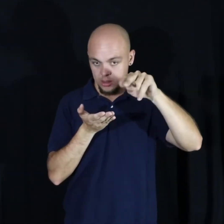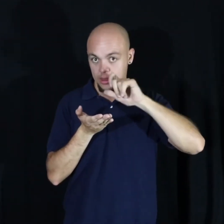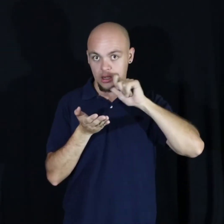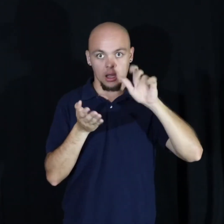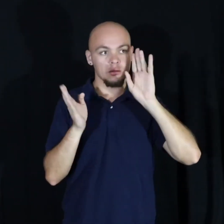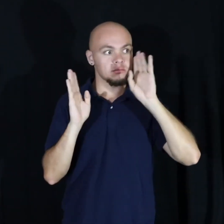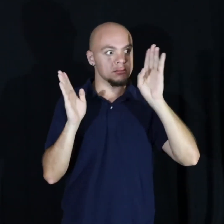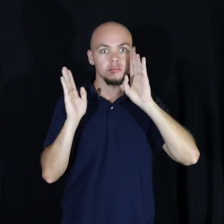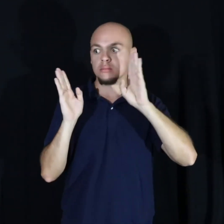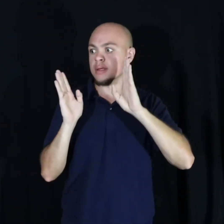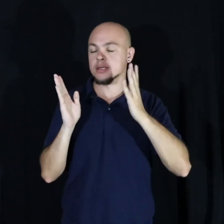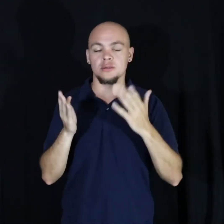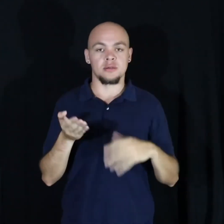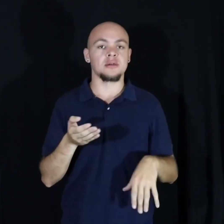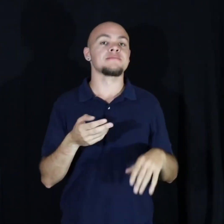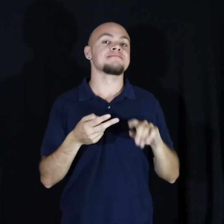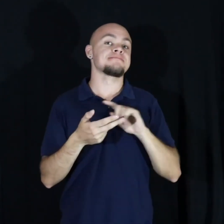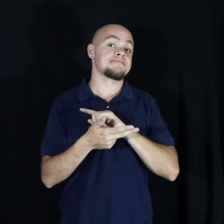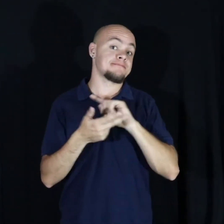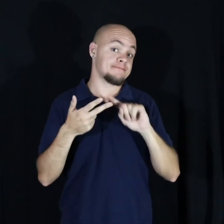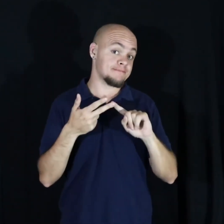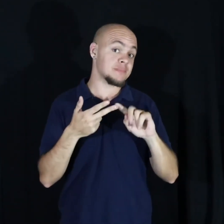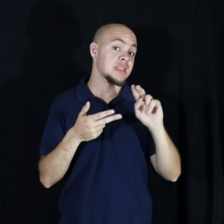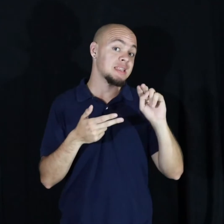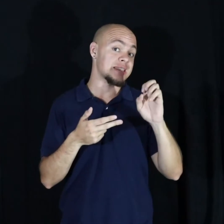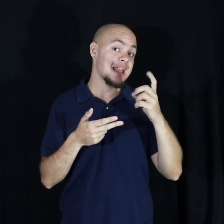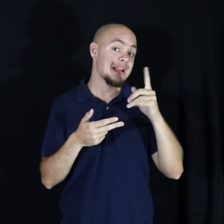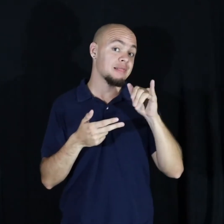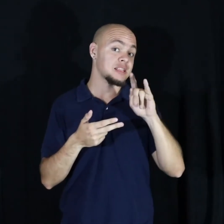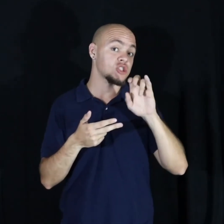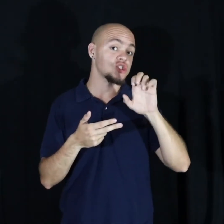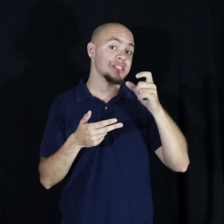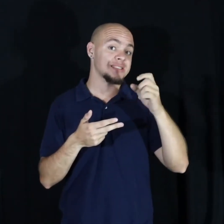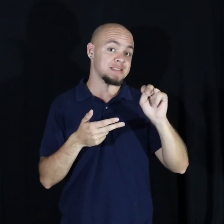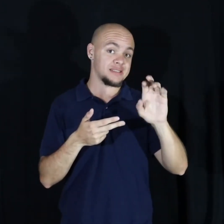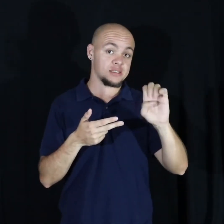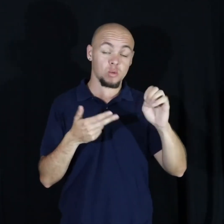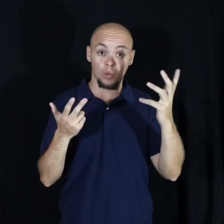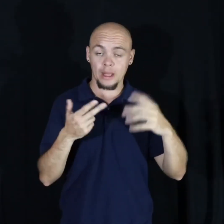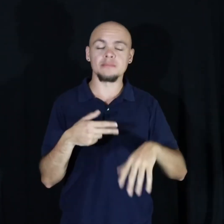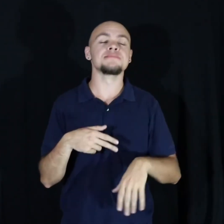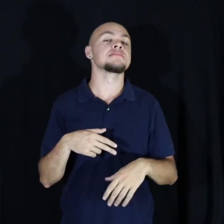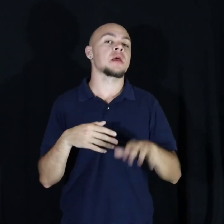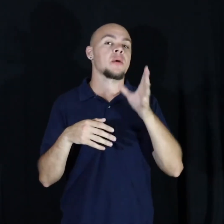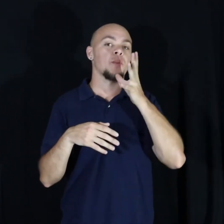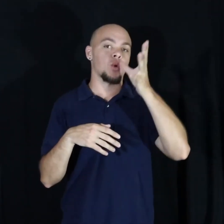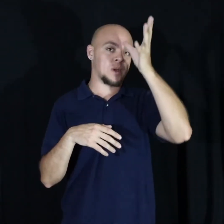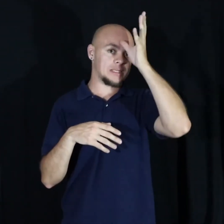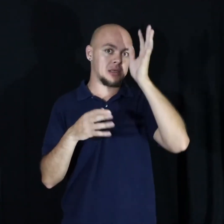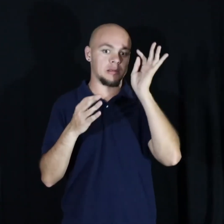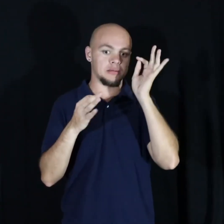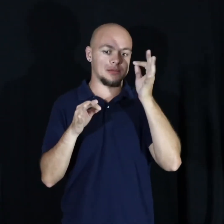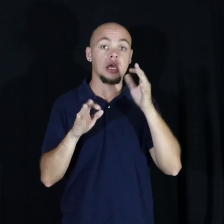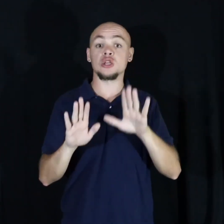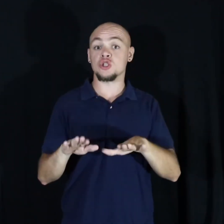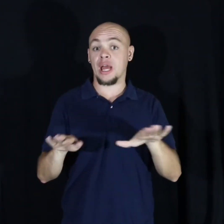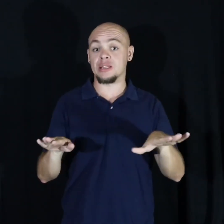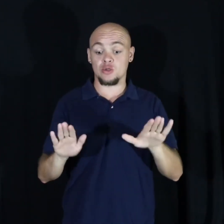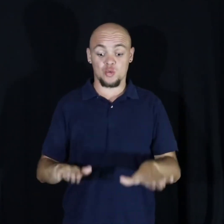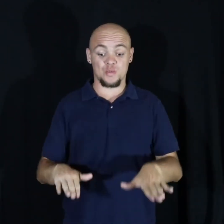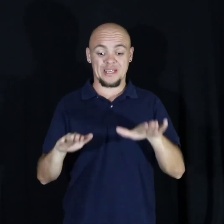of negligence, the next harm that comes out of multitasking is parental negligence. There's no denying that raising a child is